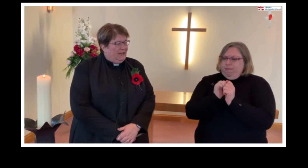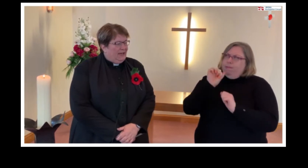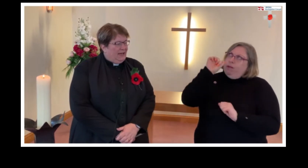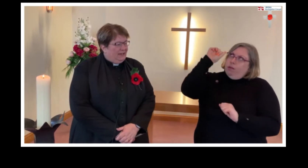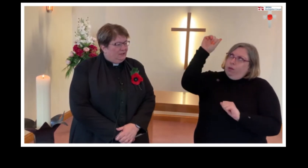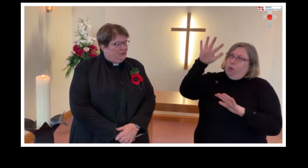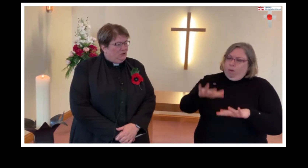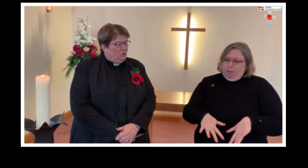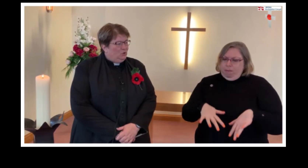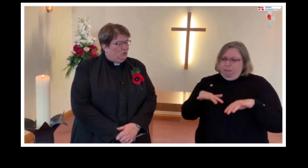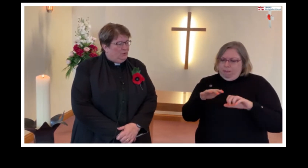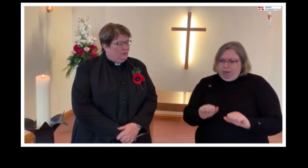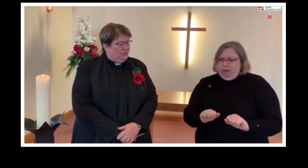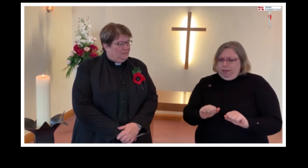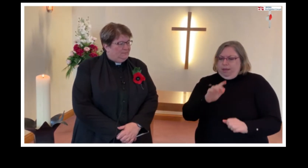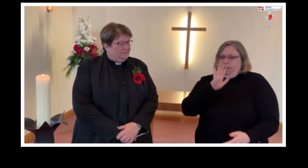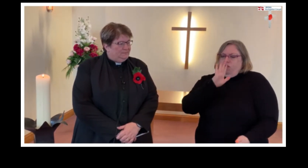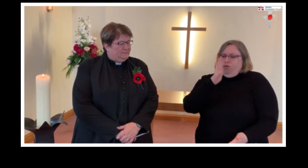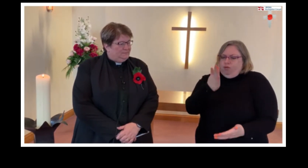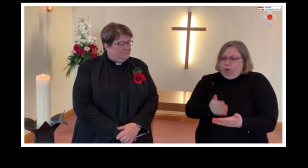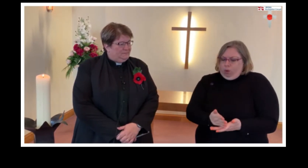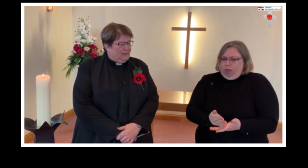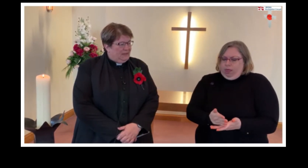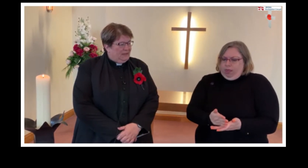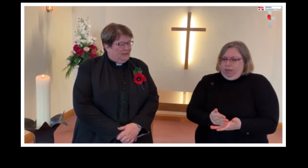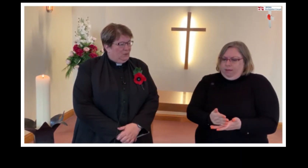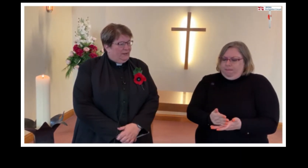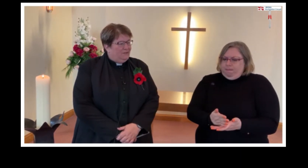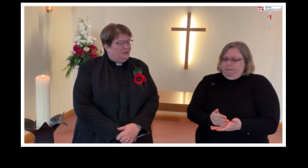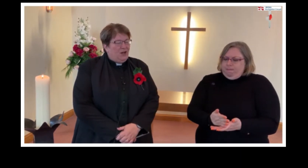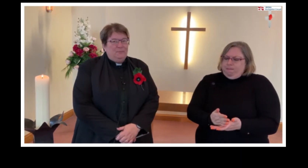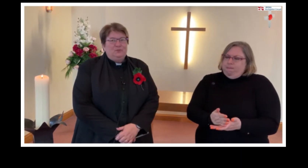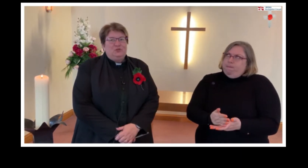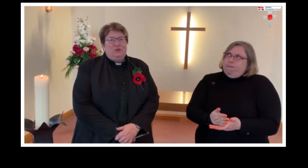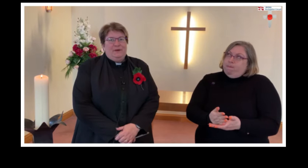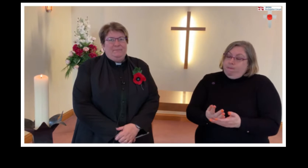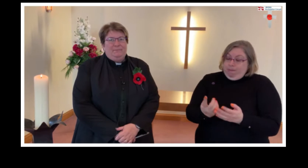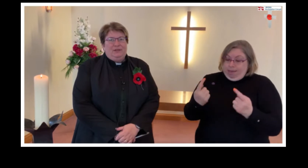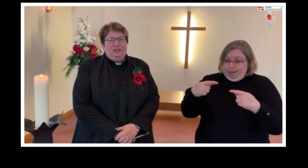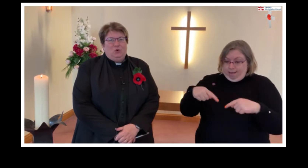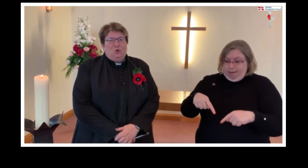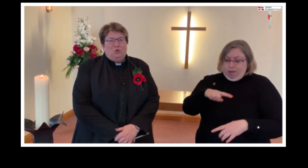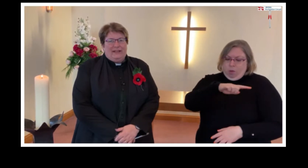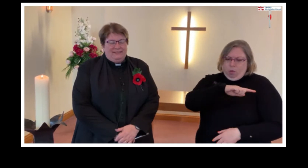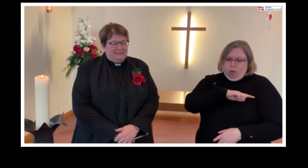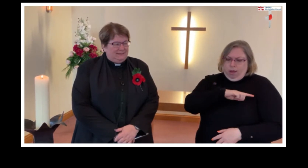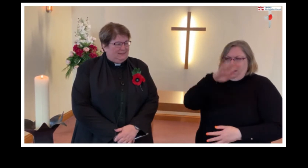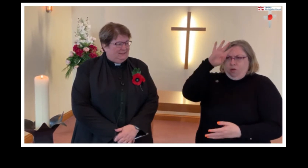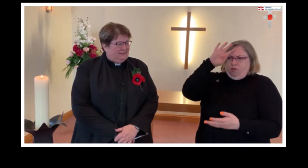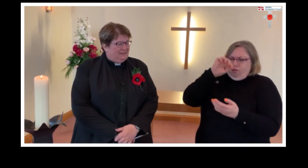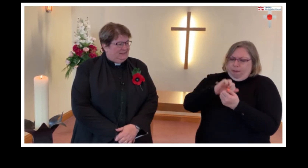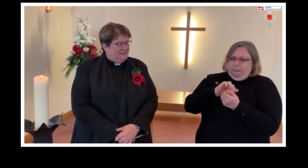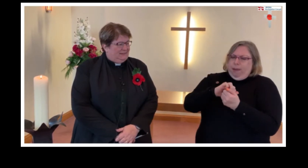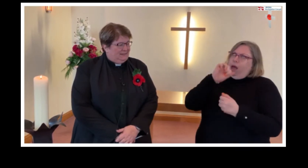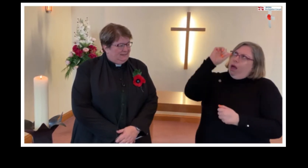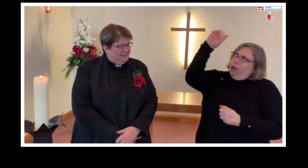mercy and your truth. We have come to remember your grace